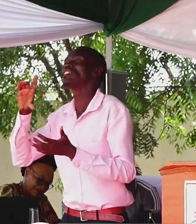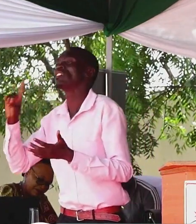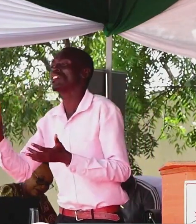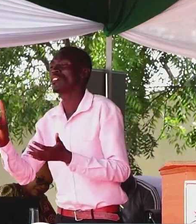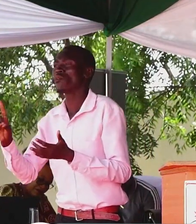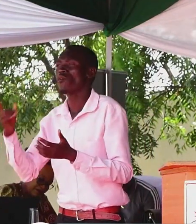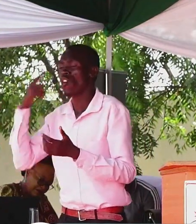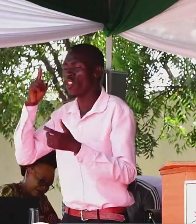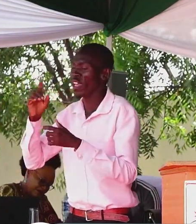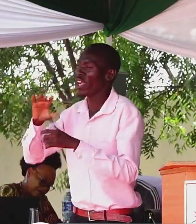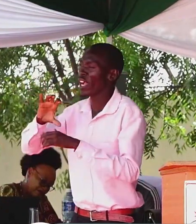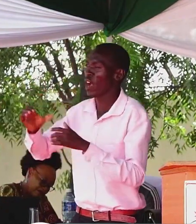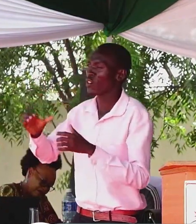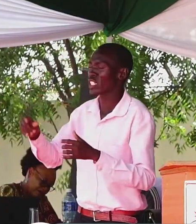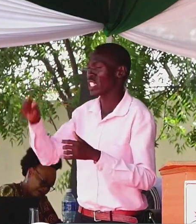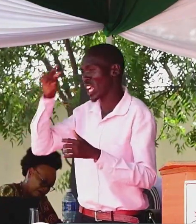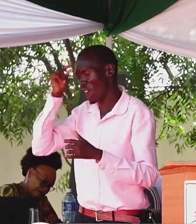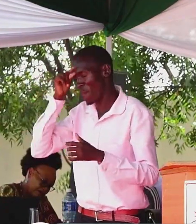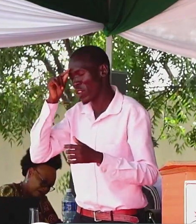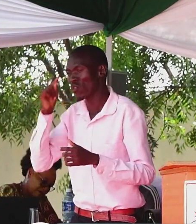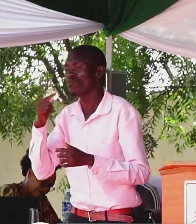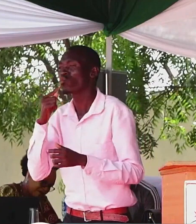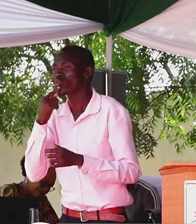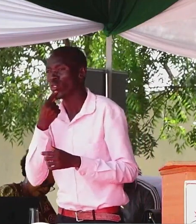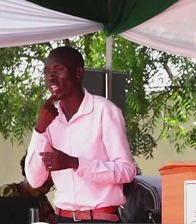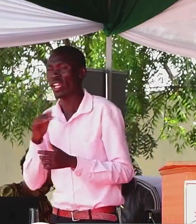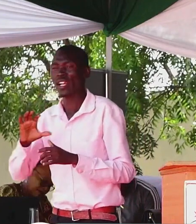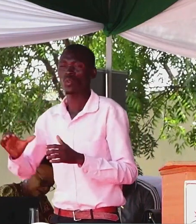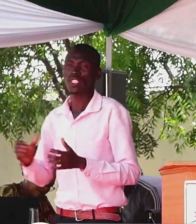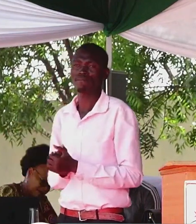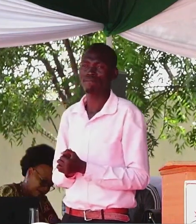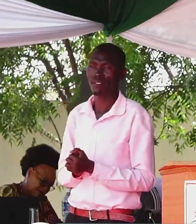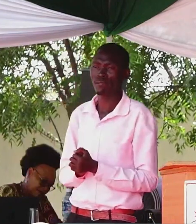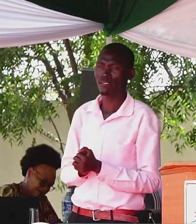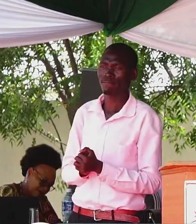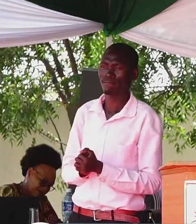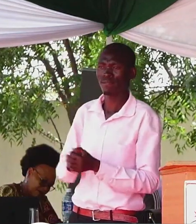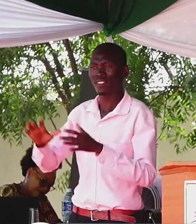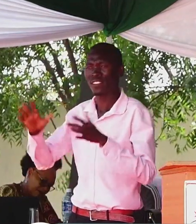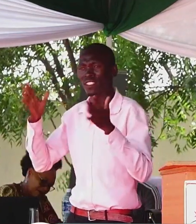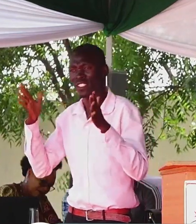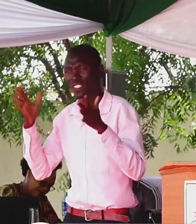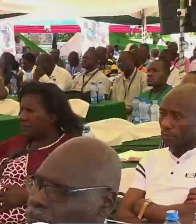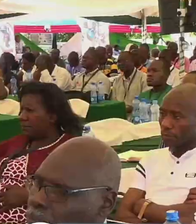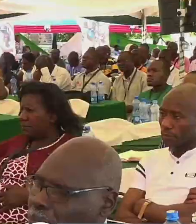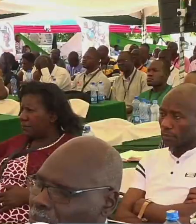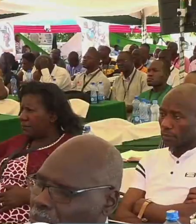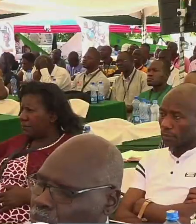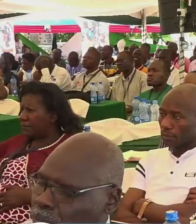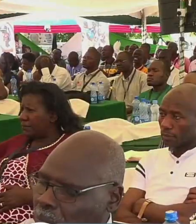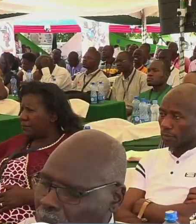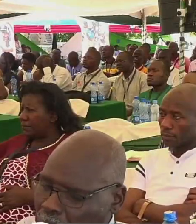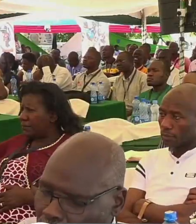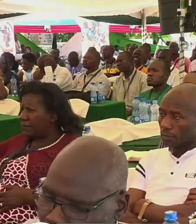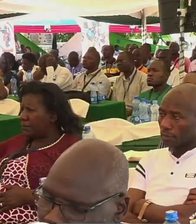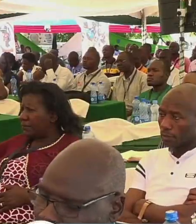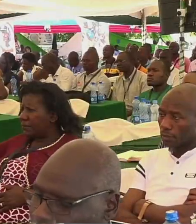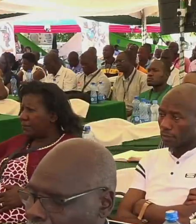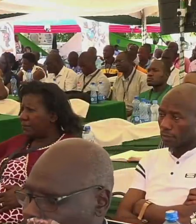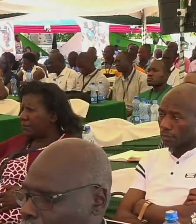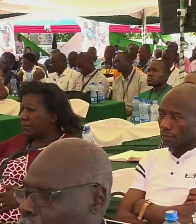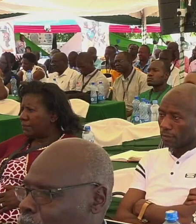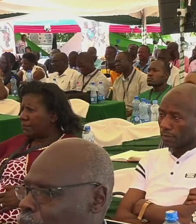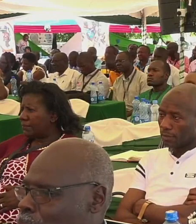for the county government of Turkana. Garissa County, kasi kwenu. Mi sisemi